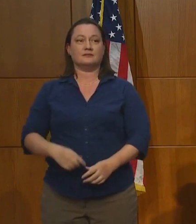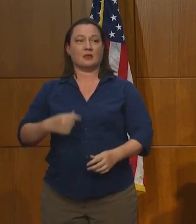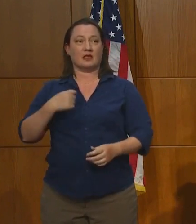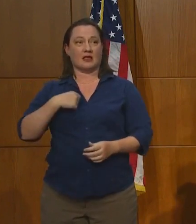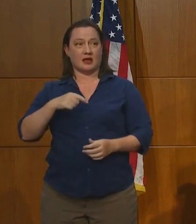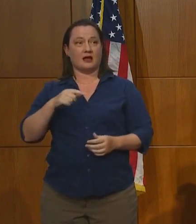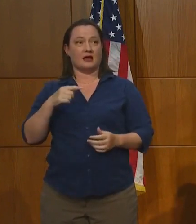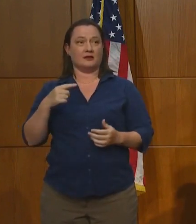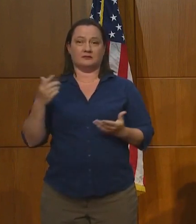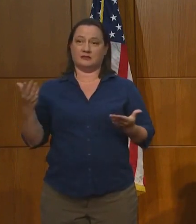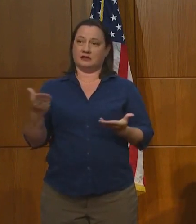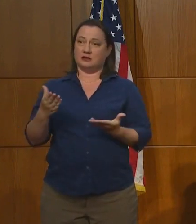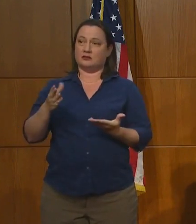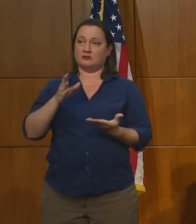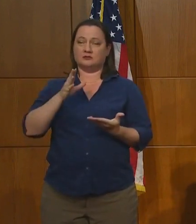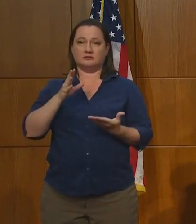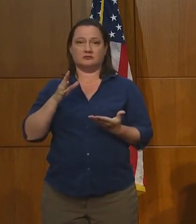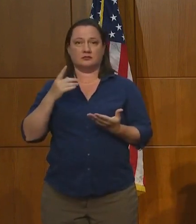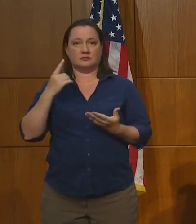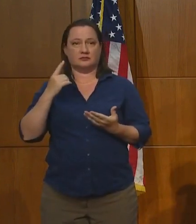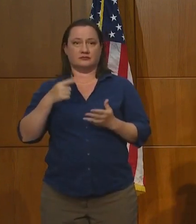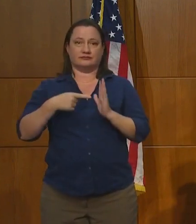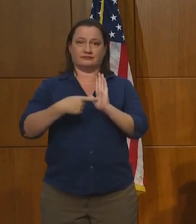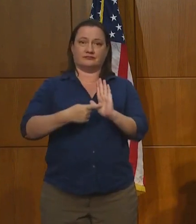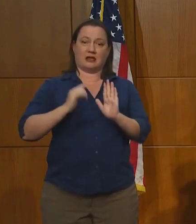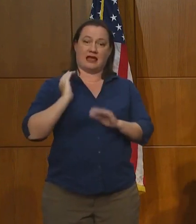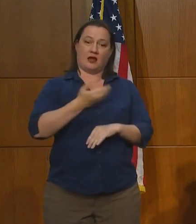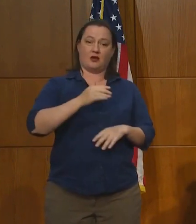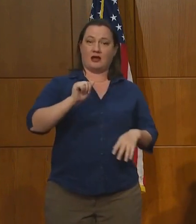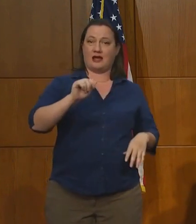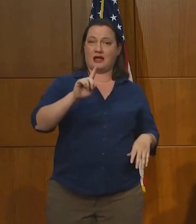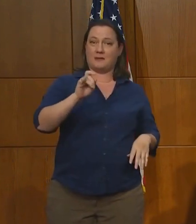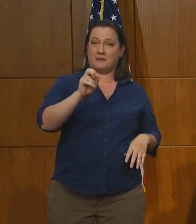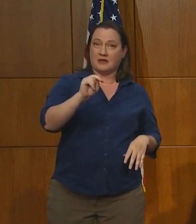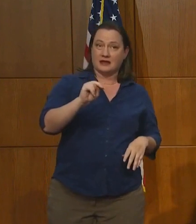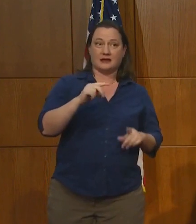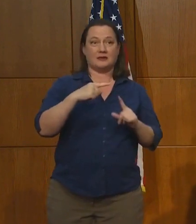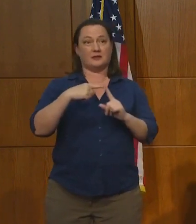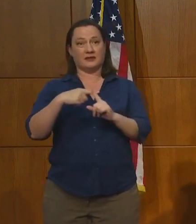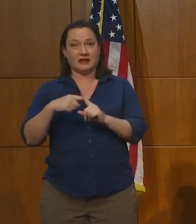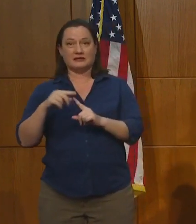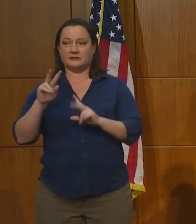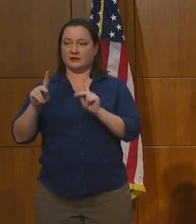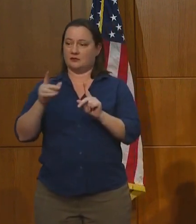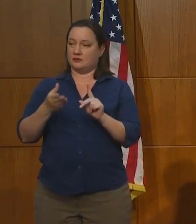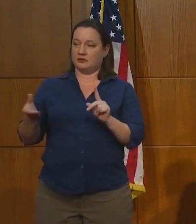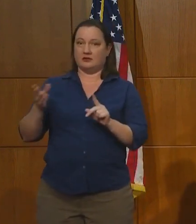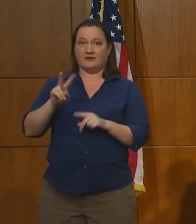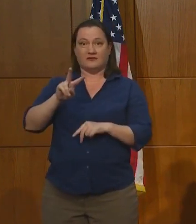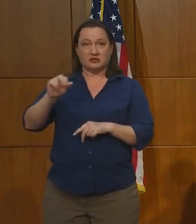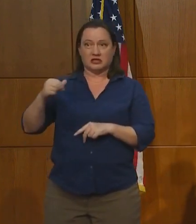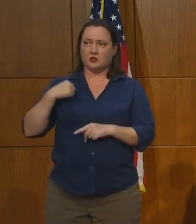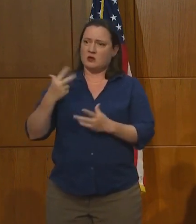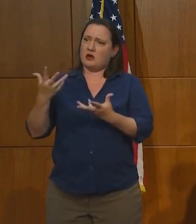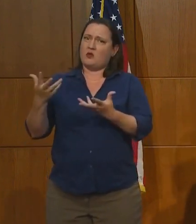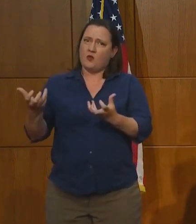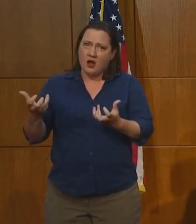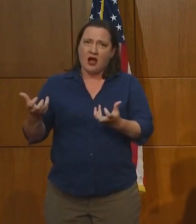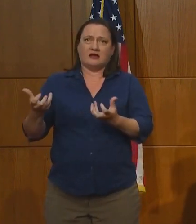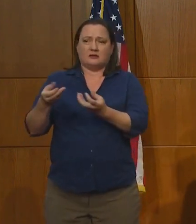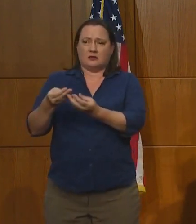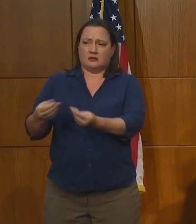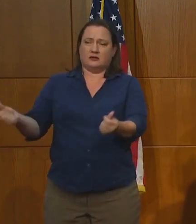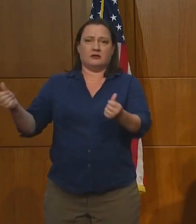of certainly our administration, but also Virginians, that we want to get this health crisis behind us. We want